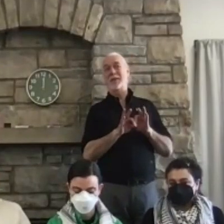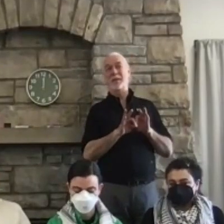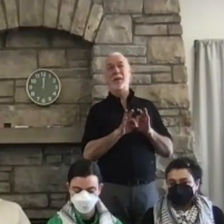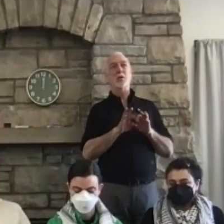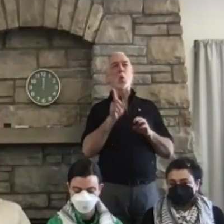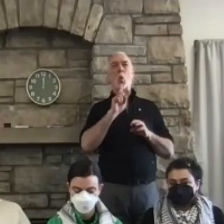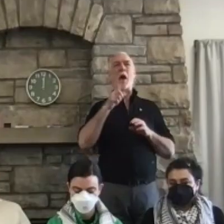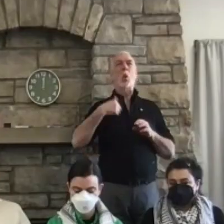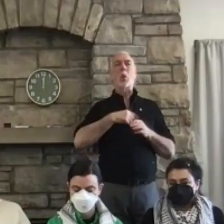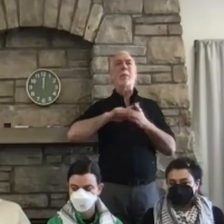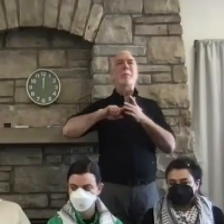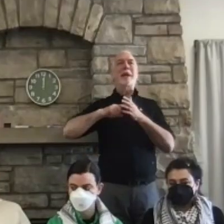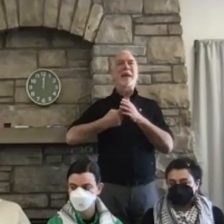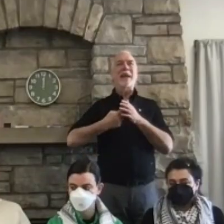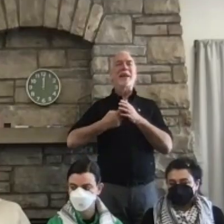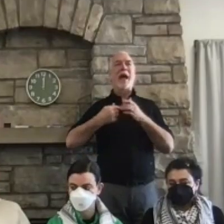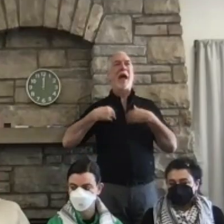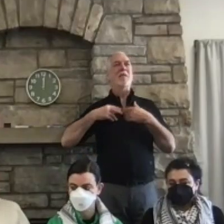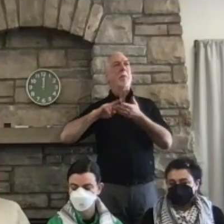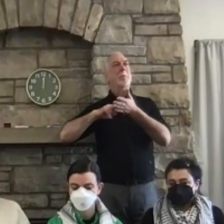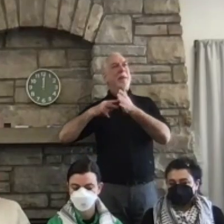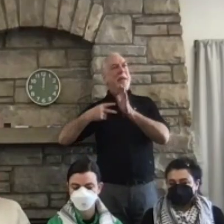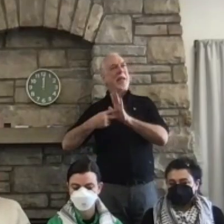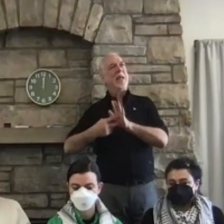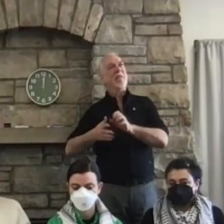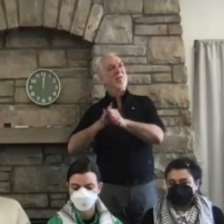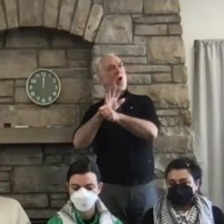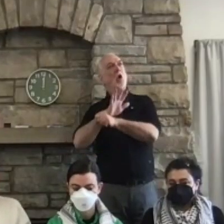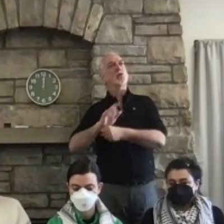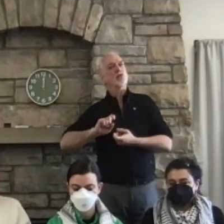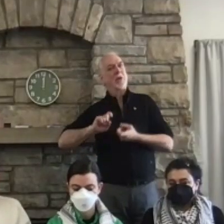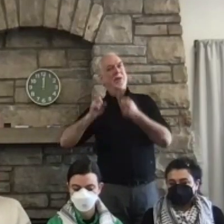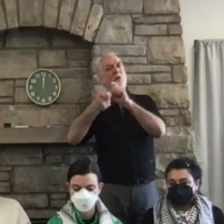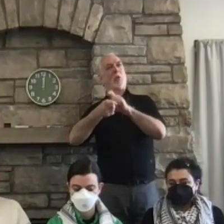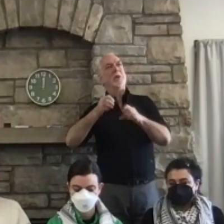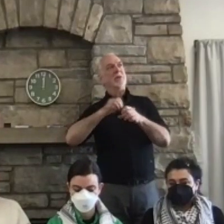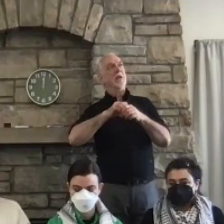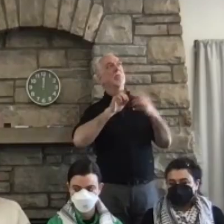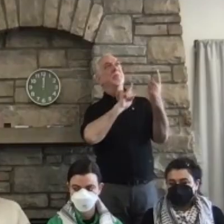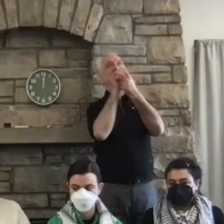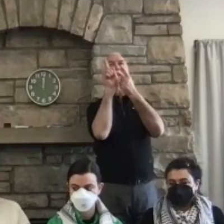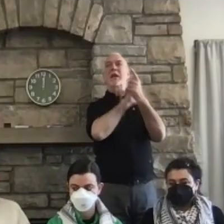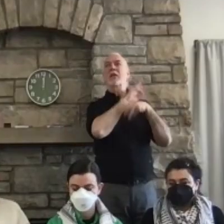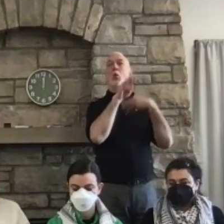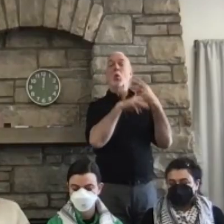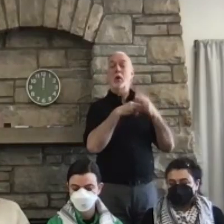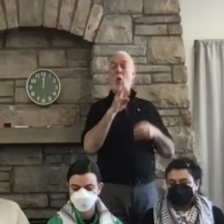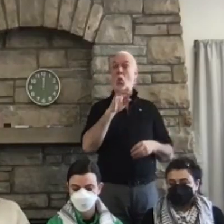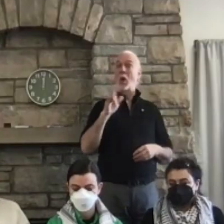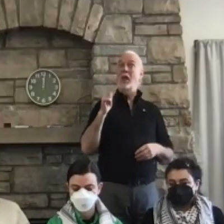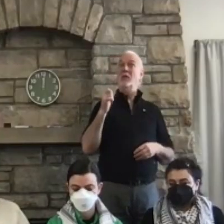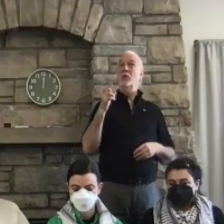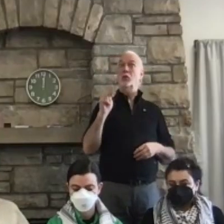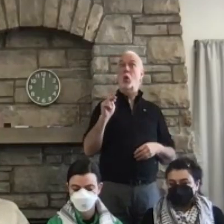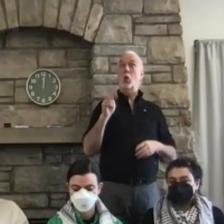point for our meaningful, transformative engagement with the world. And as Erin pointed out with that Wellstone quote, we all do